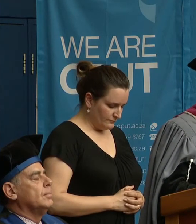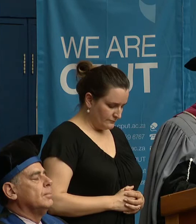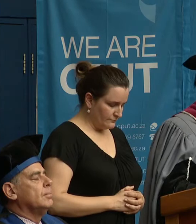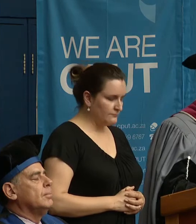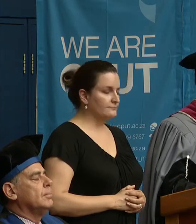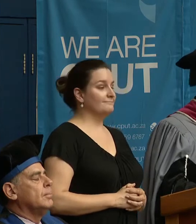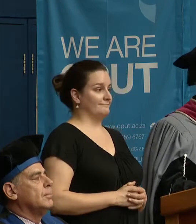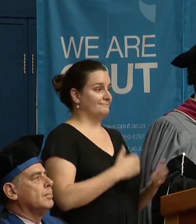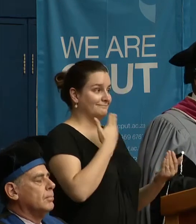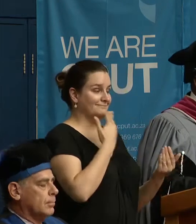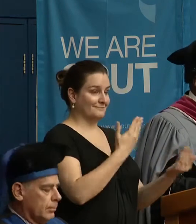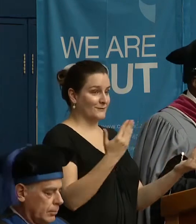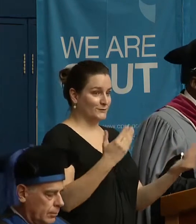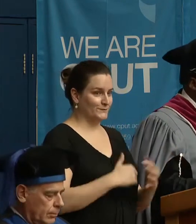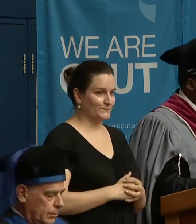I thank you.